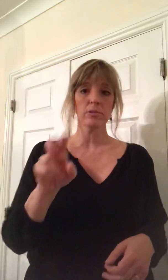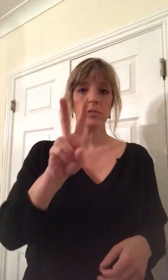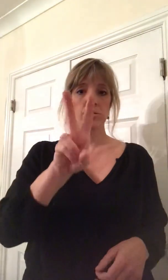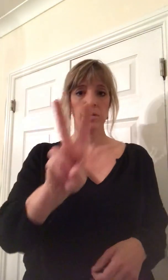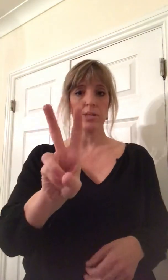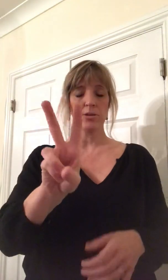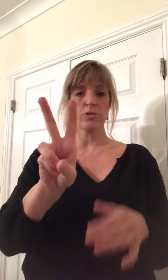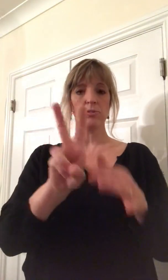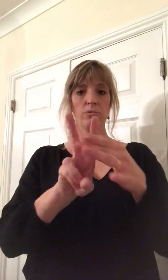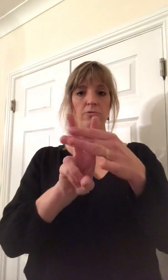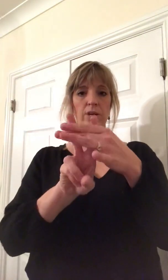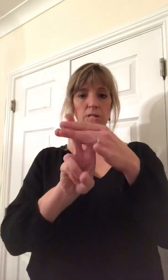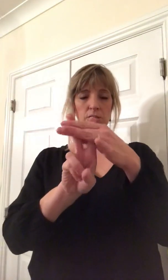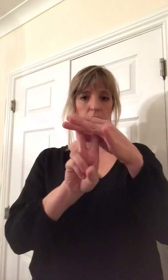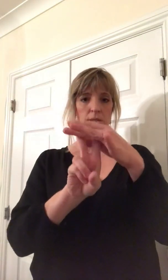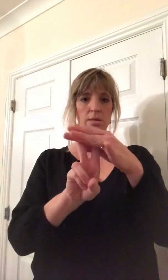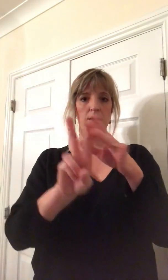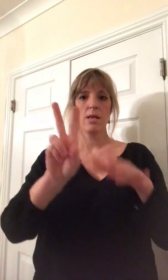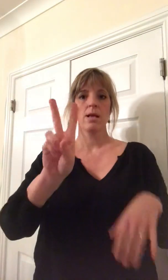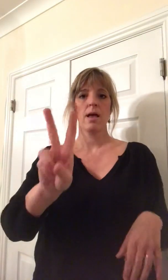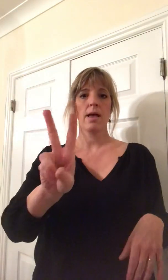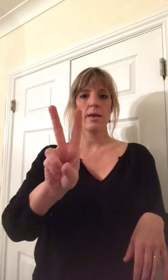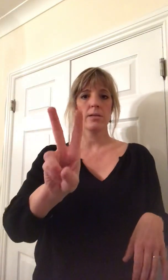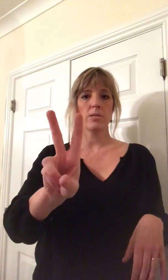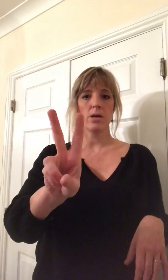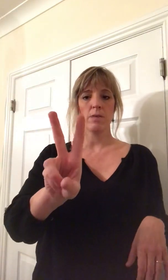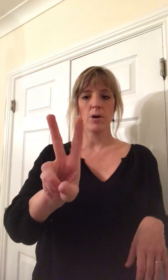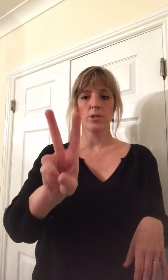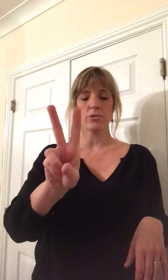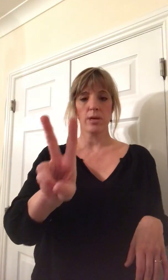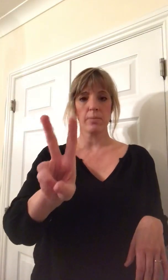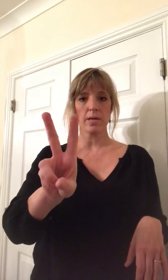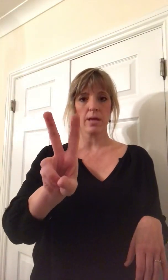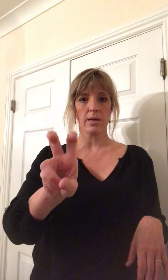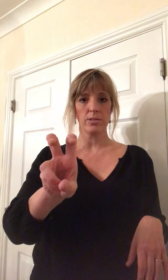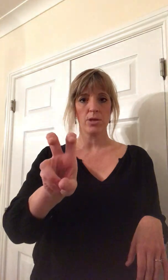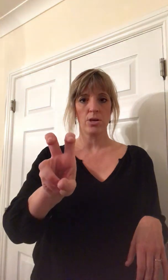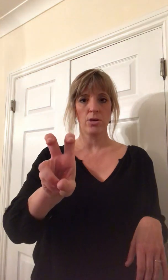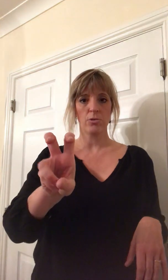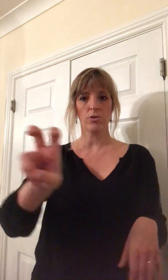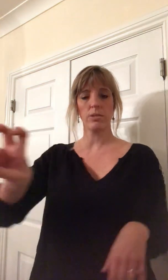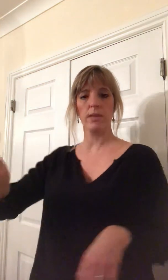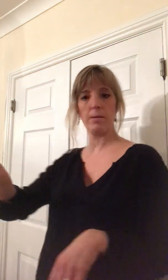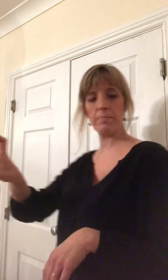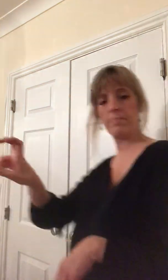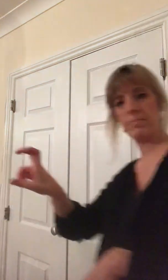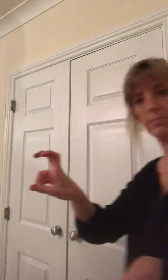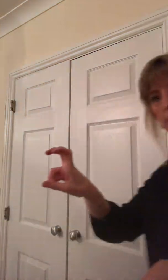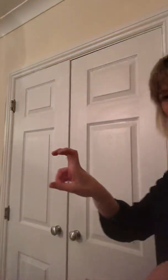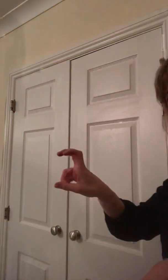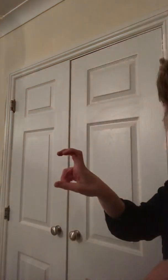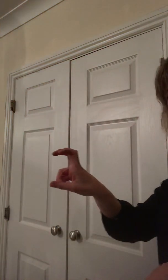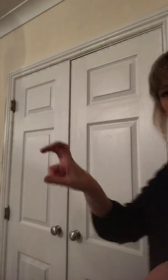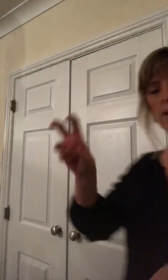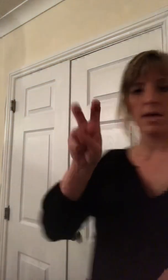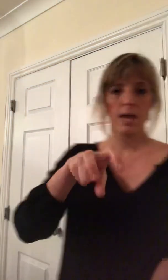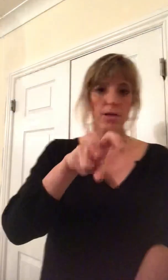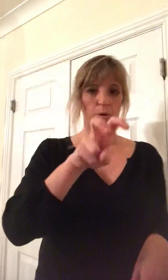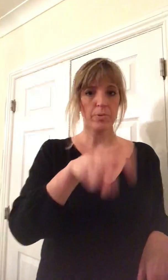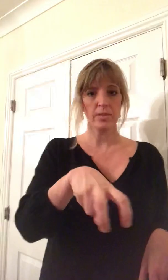You take your 2 fingers and on your dominant hand, you crook them like this. You put them